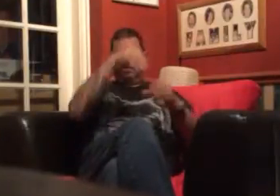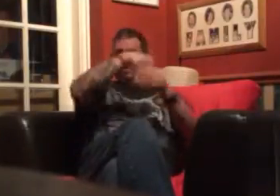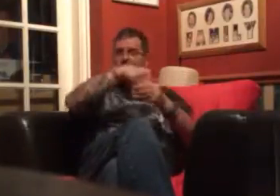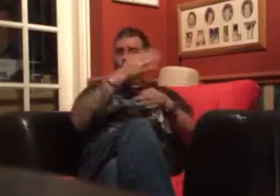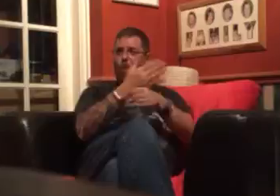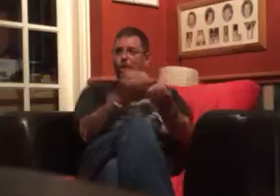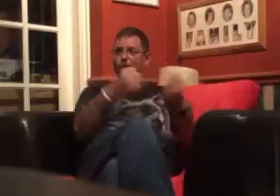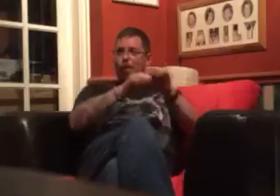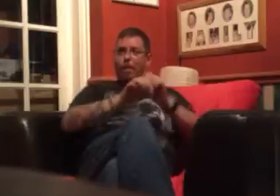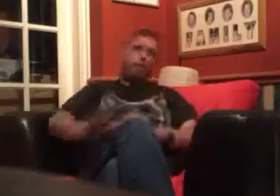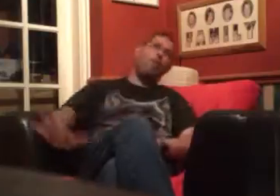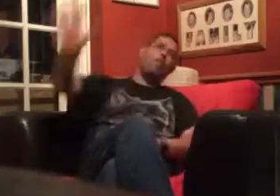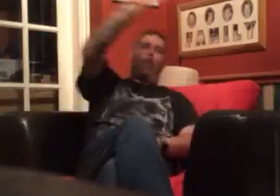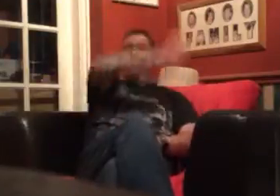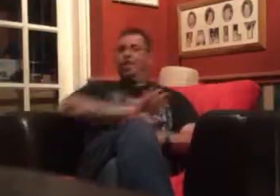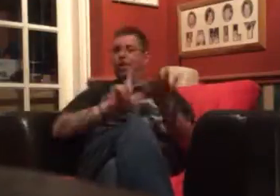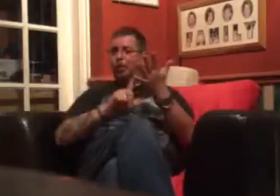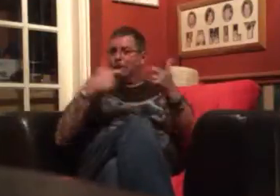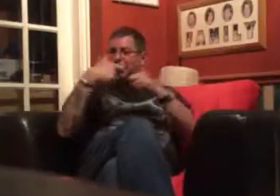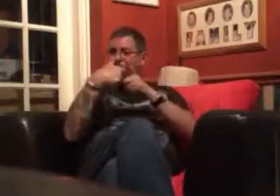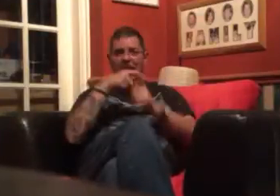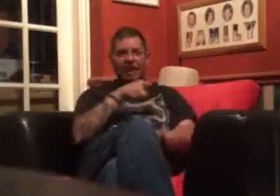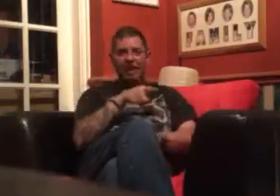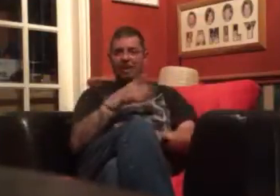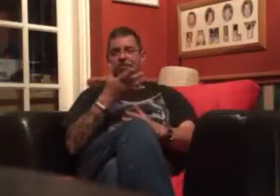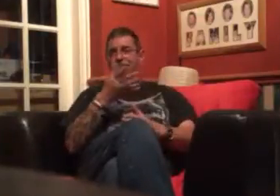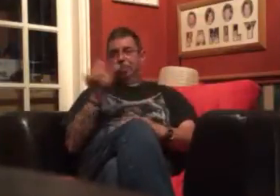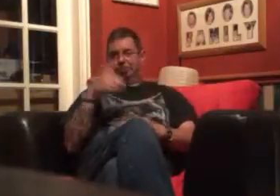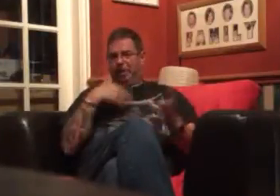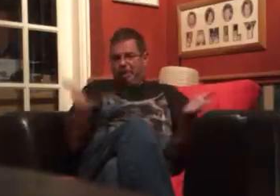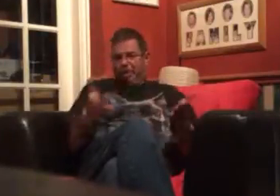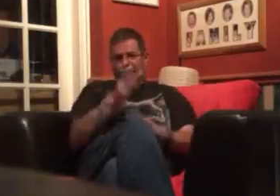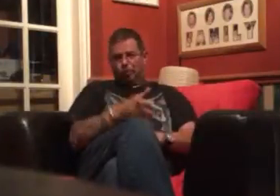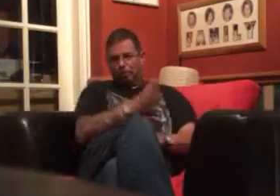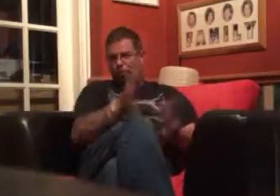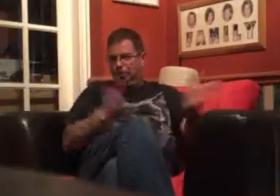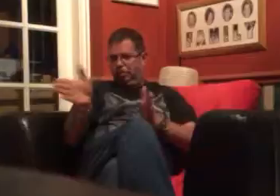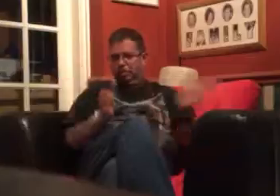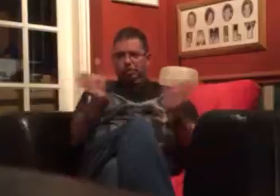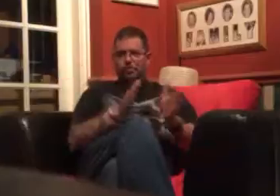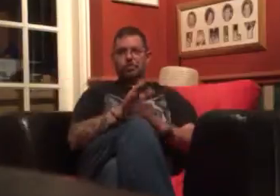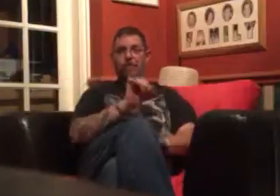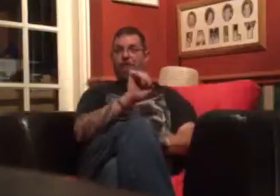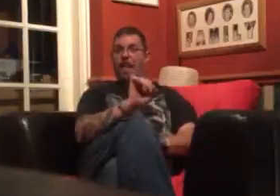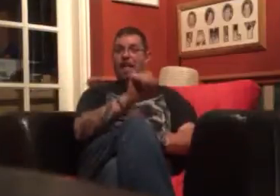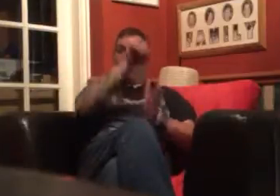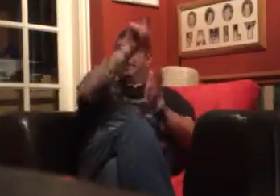world. And we have workshops nationwide, all over the UK, and we encourage students to go to these meetings as well, to